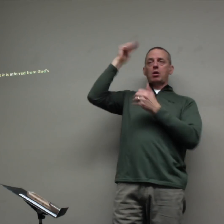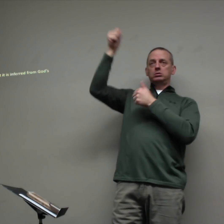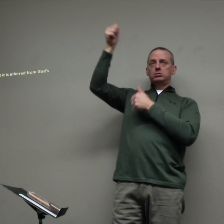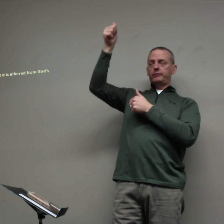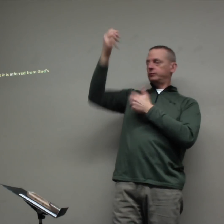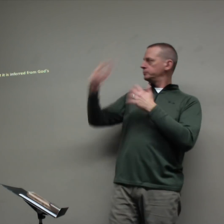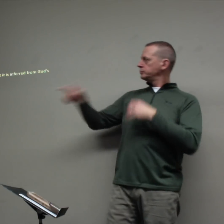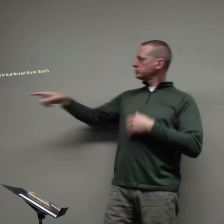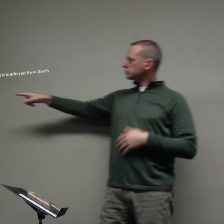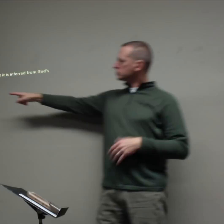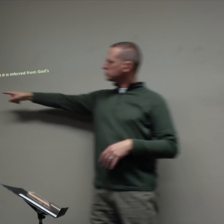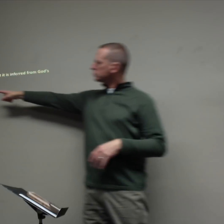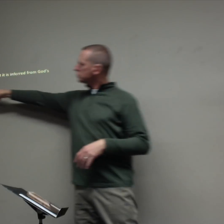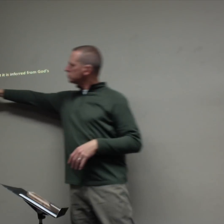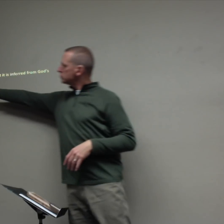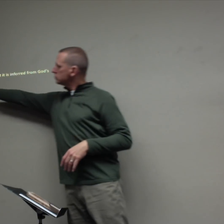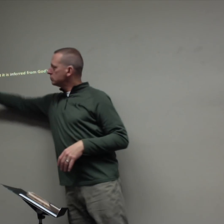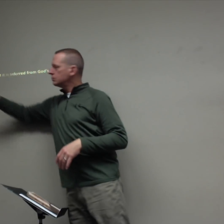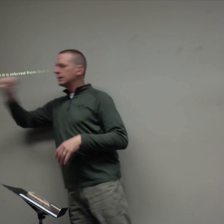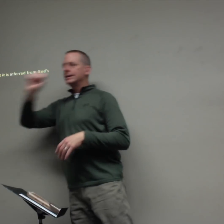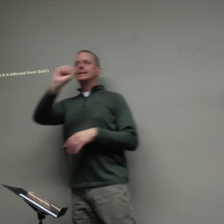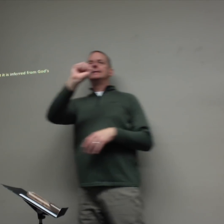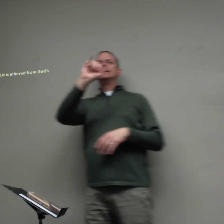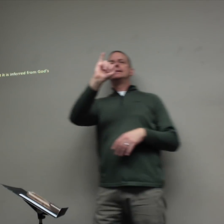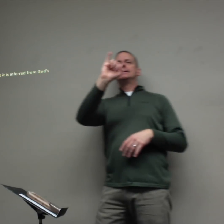this. So simplicity,